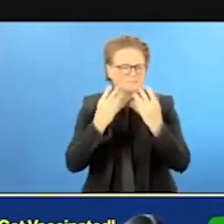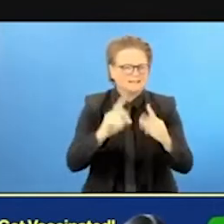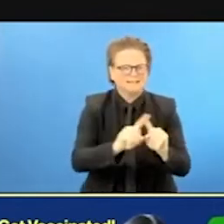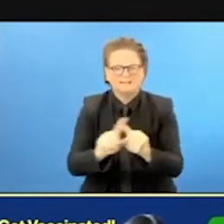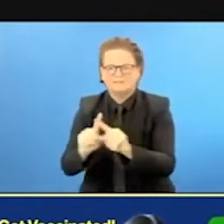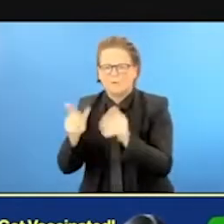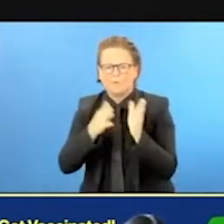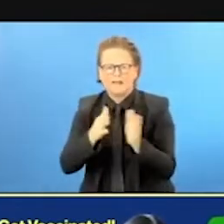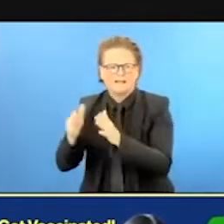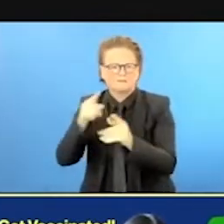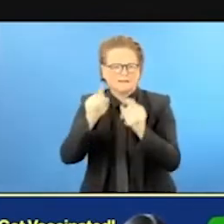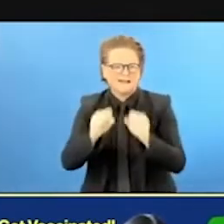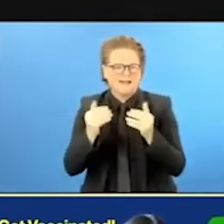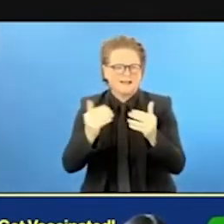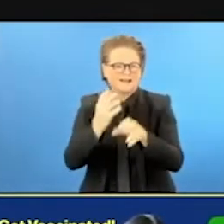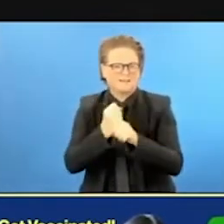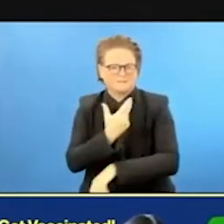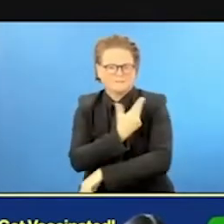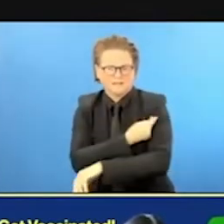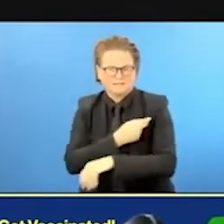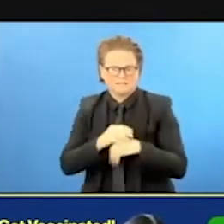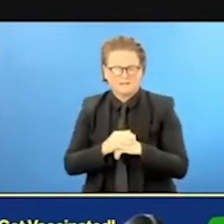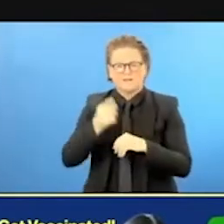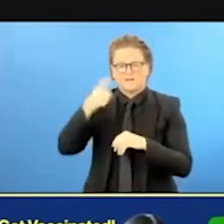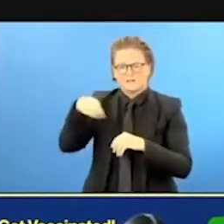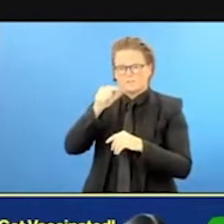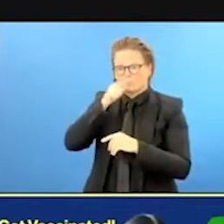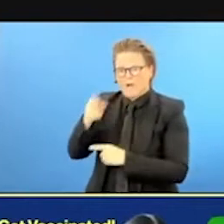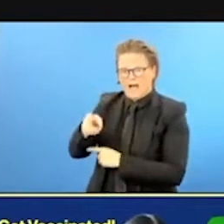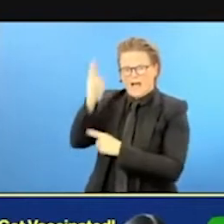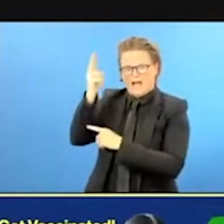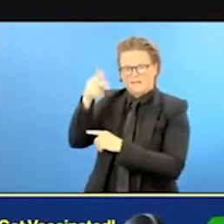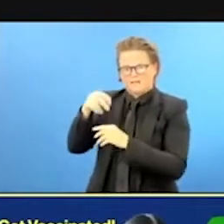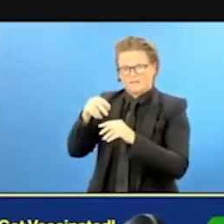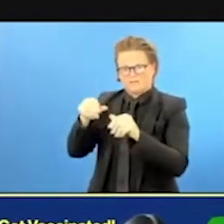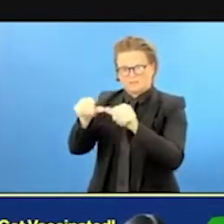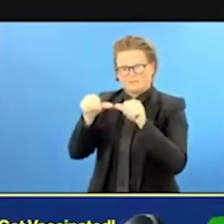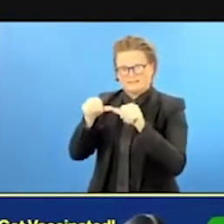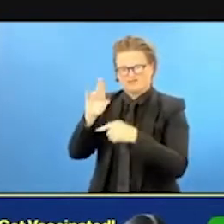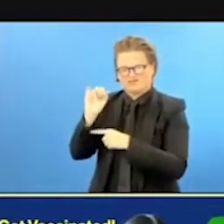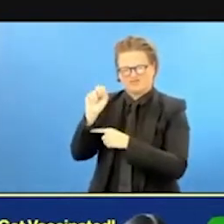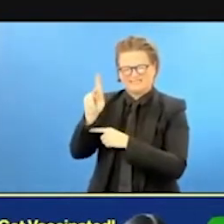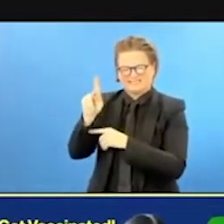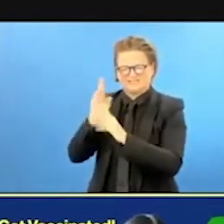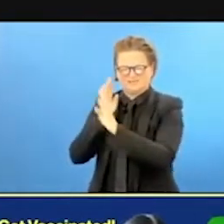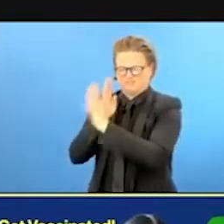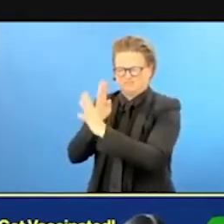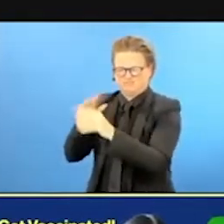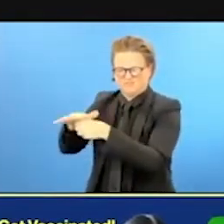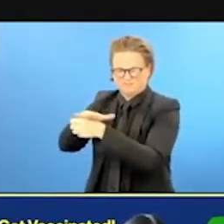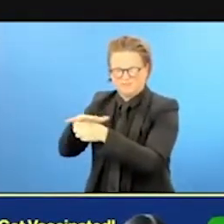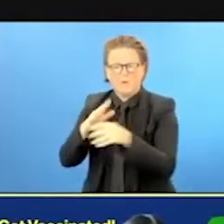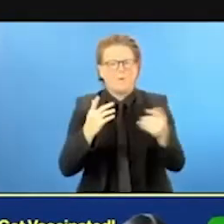vaccination sites, community access sites such as clinics, community hubs, and mobile